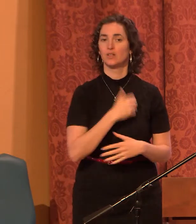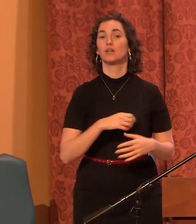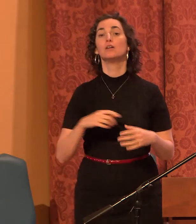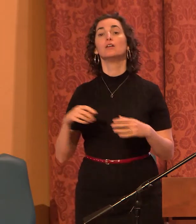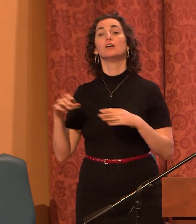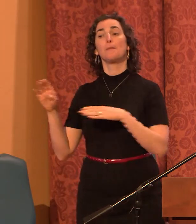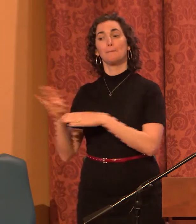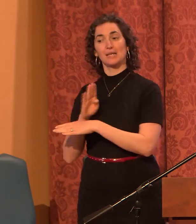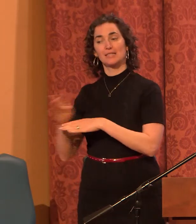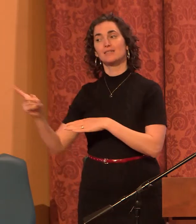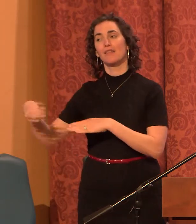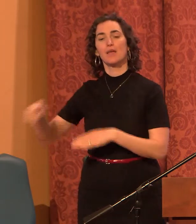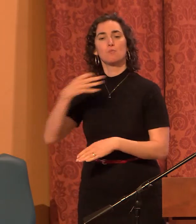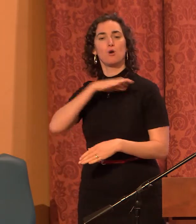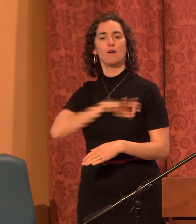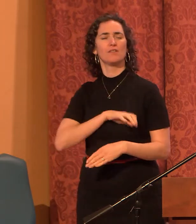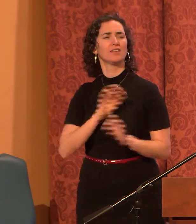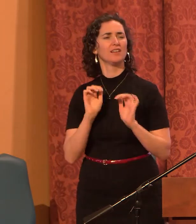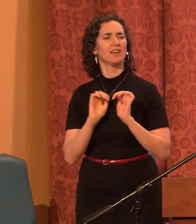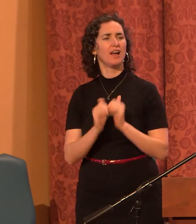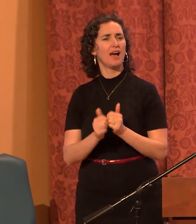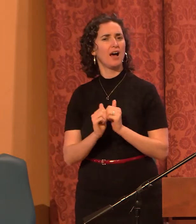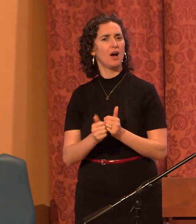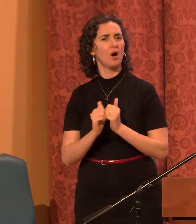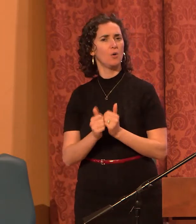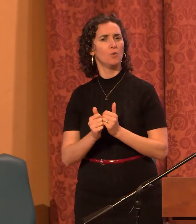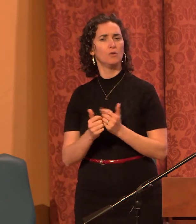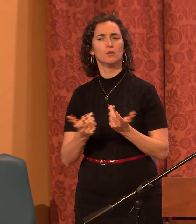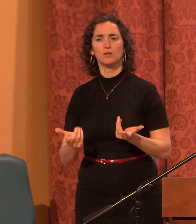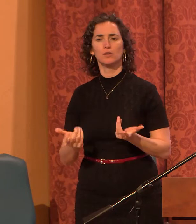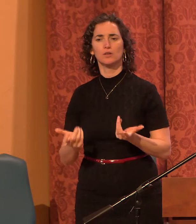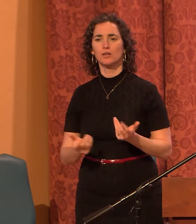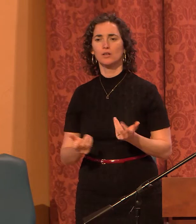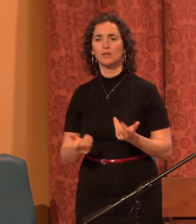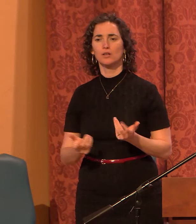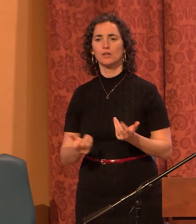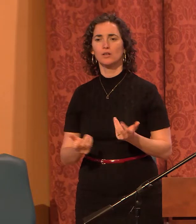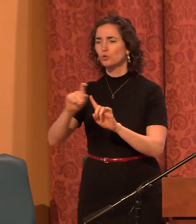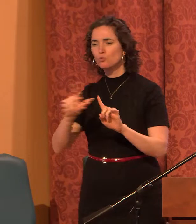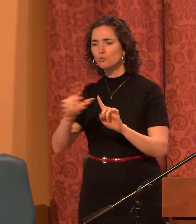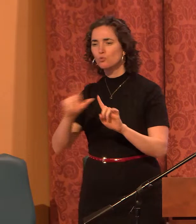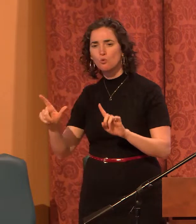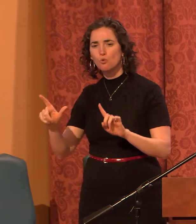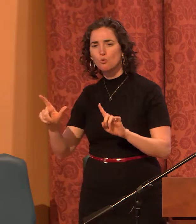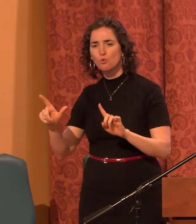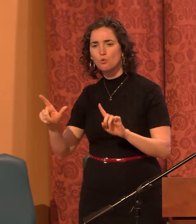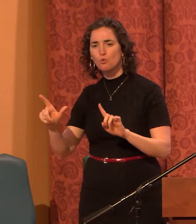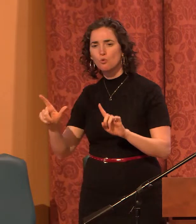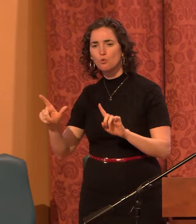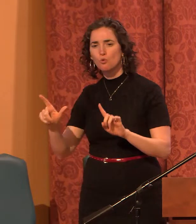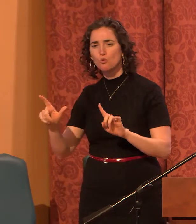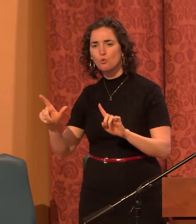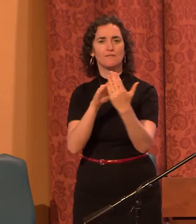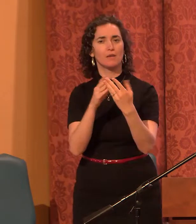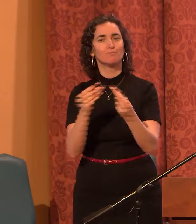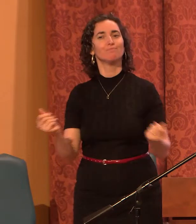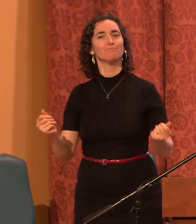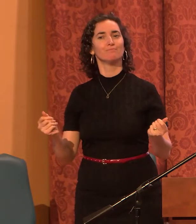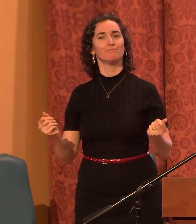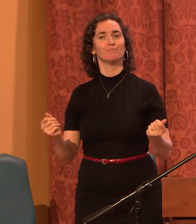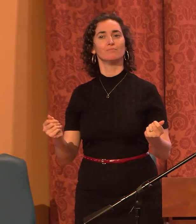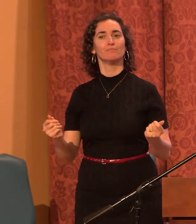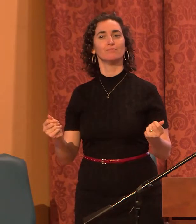businesses profit by having a wider variety of tools to confront challenges.